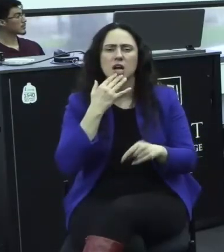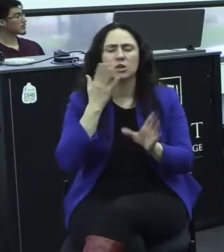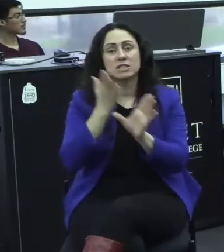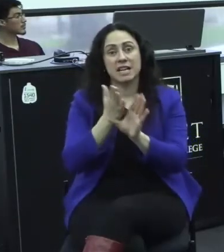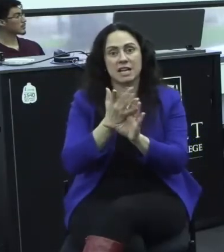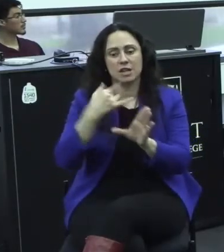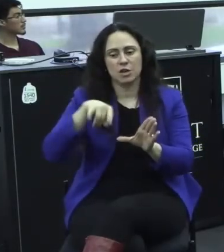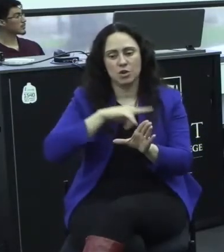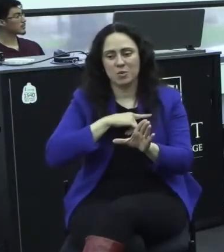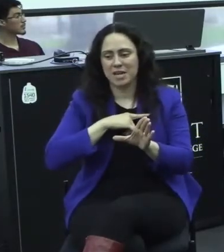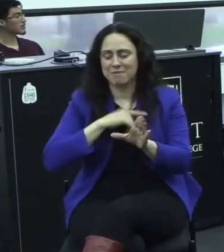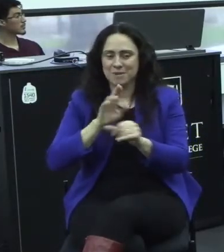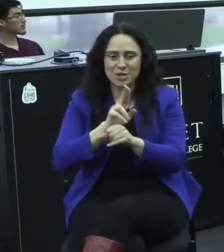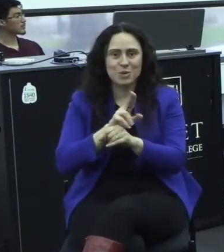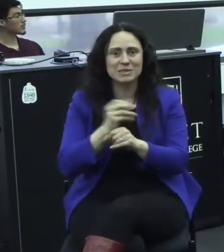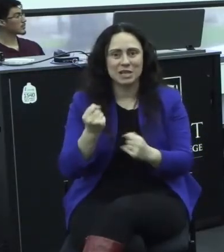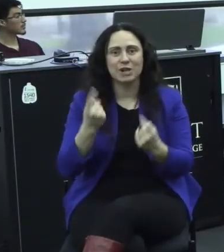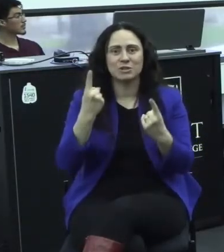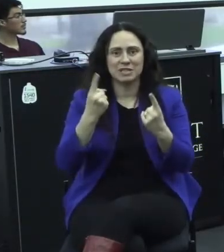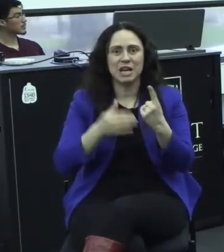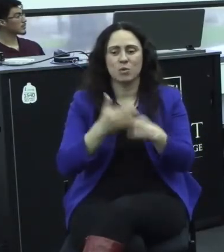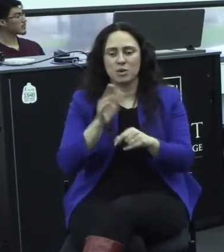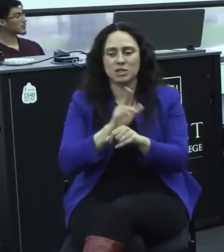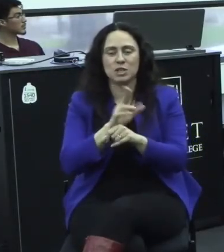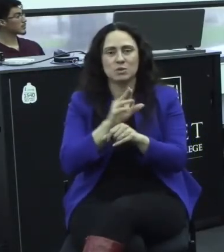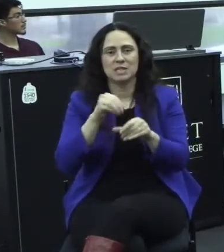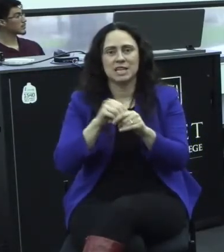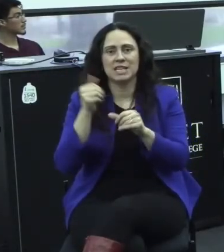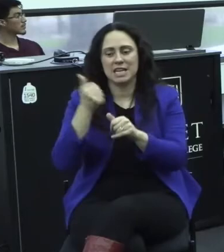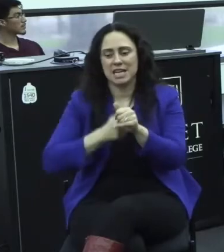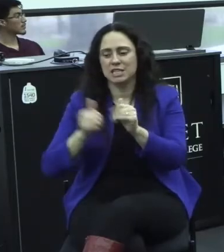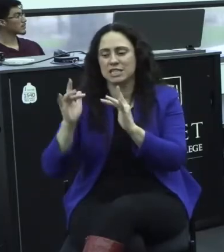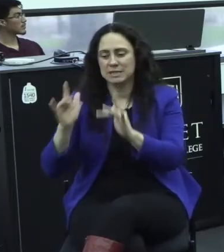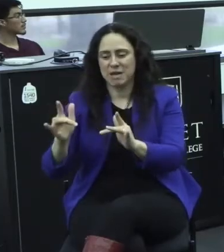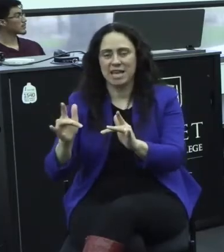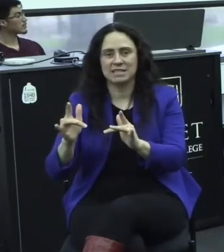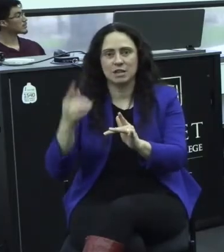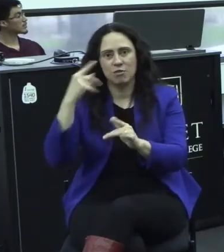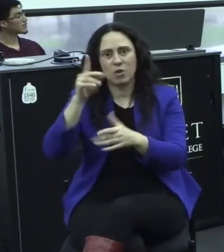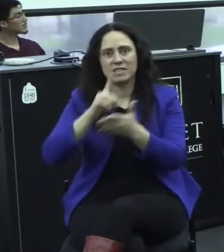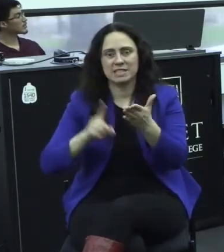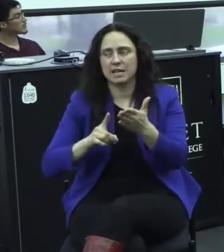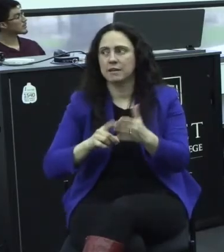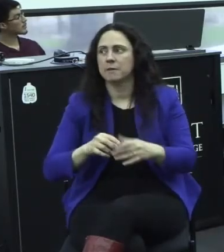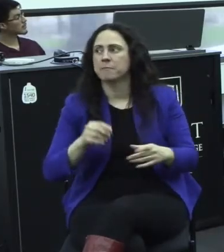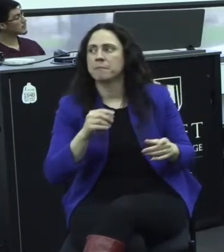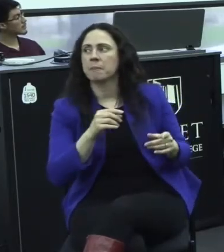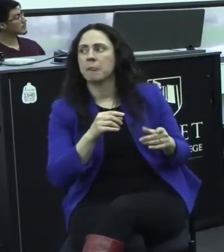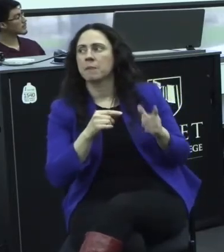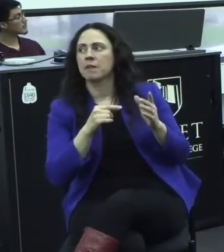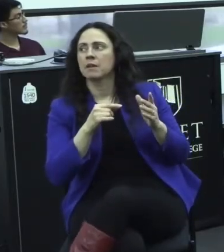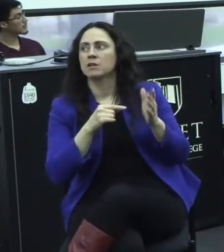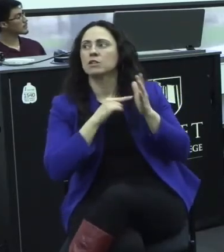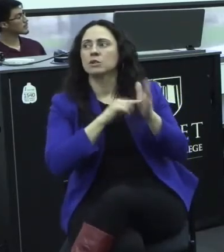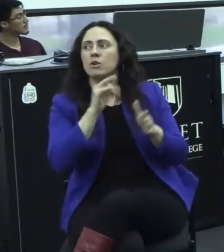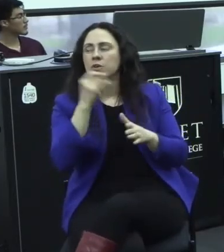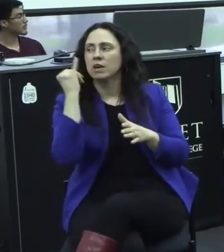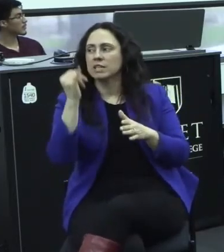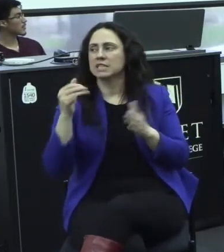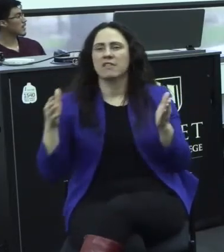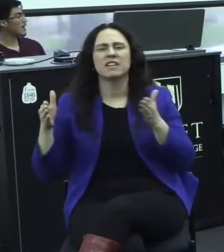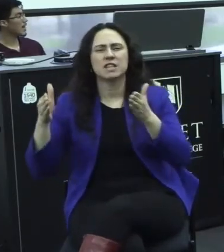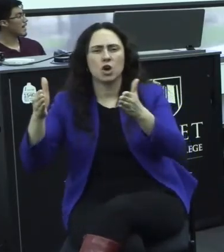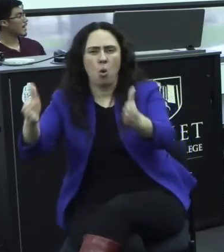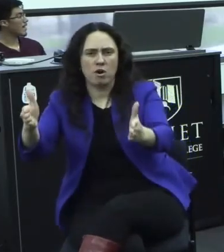in order to understand what to use in each space. Right. And just to illustrate a couple of the ideas that we talked about, this is a corridor